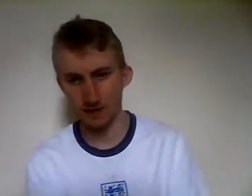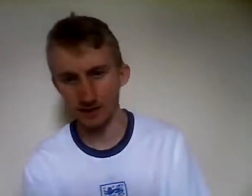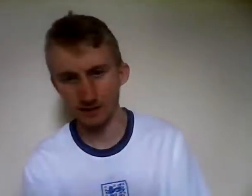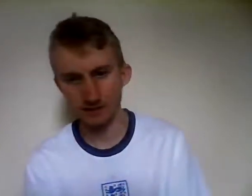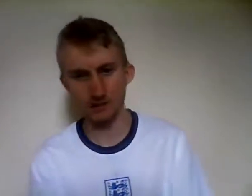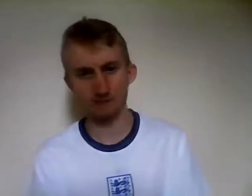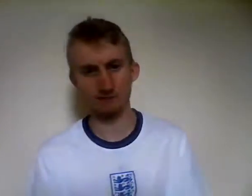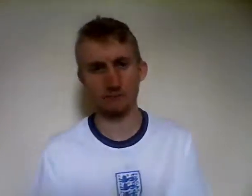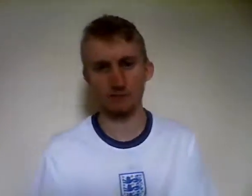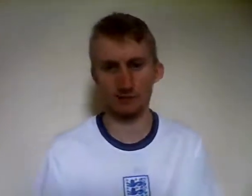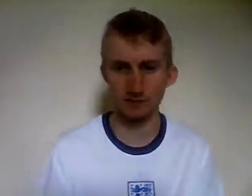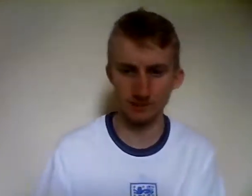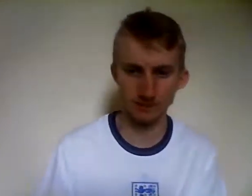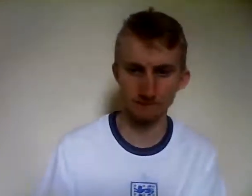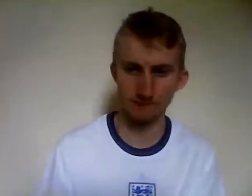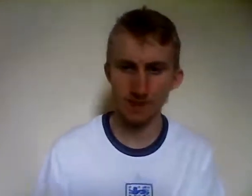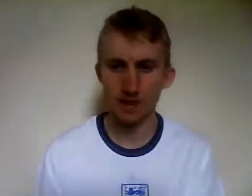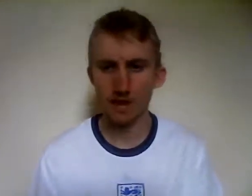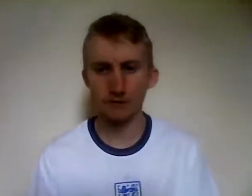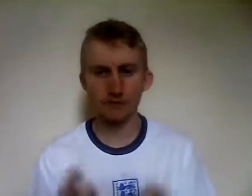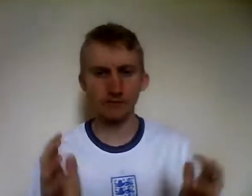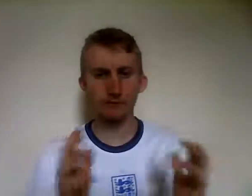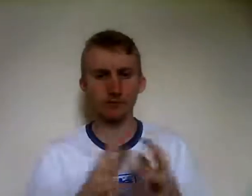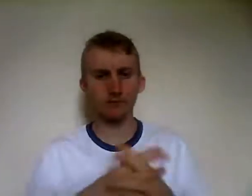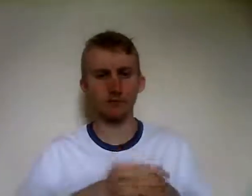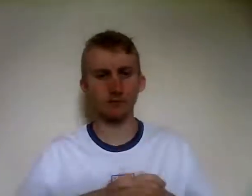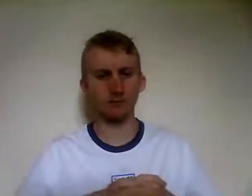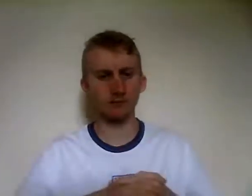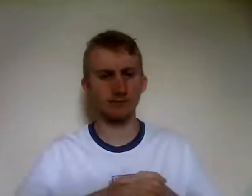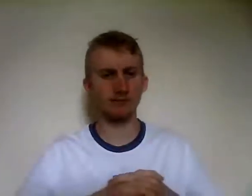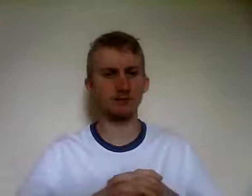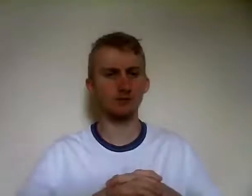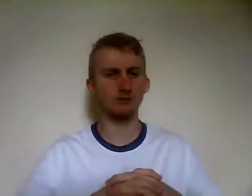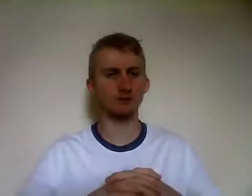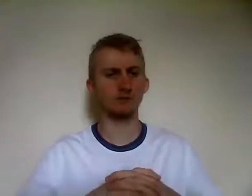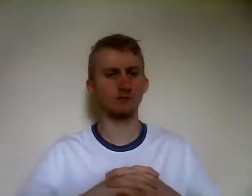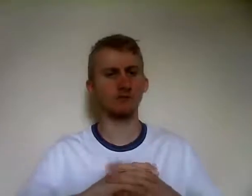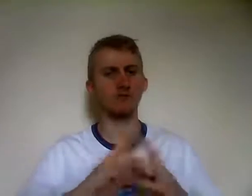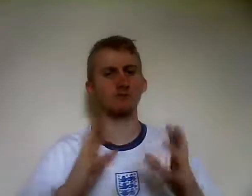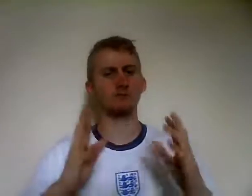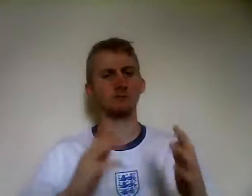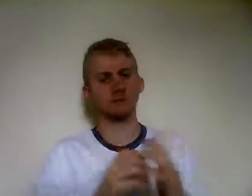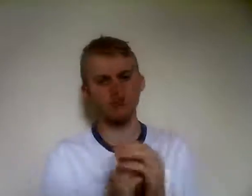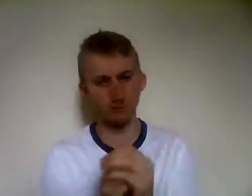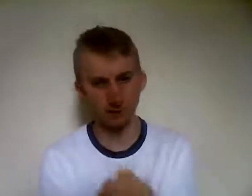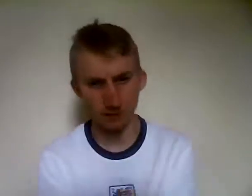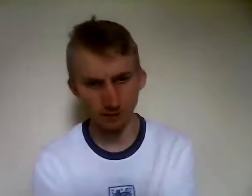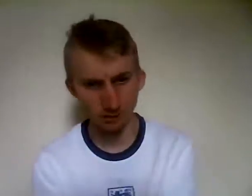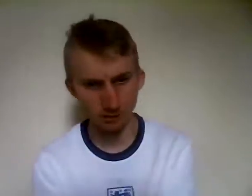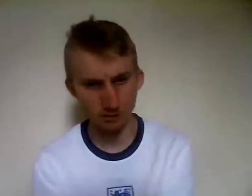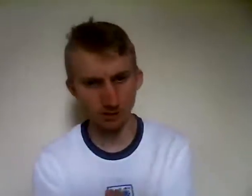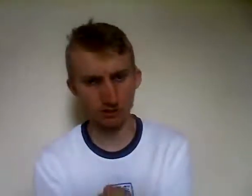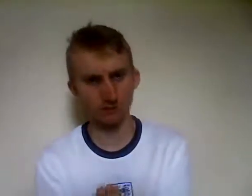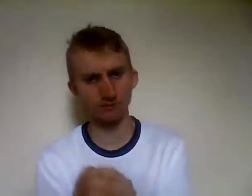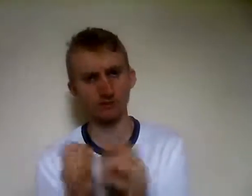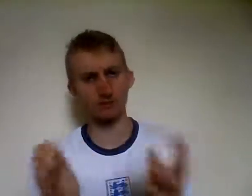in late January 2020. However, in March 2020, League Two season was postponed due to